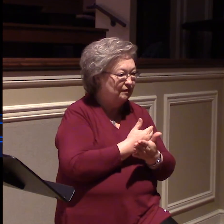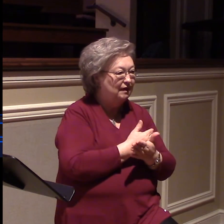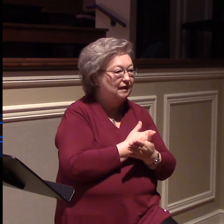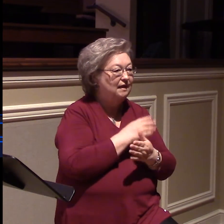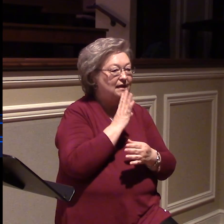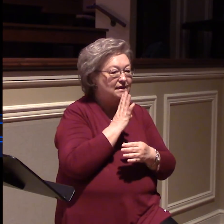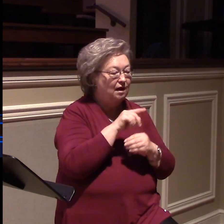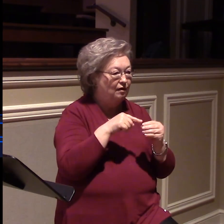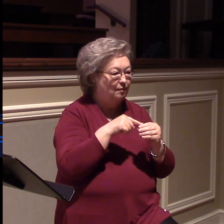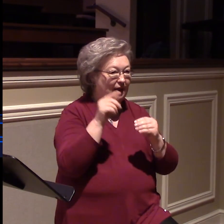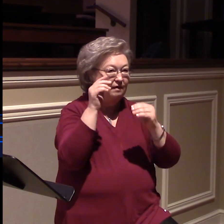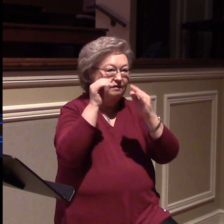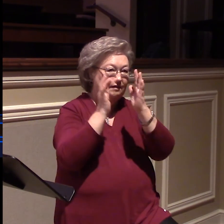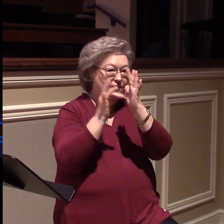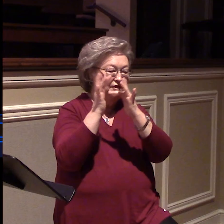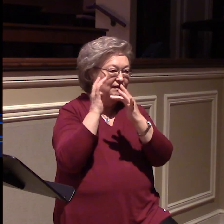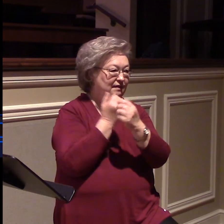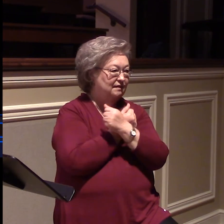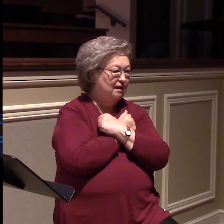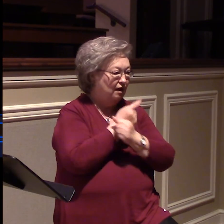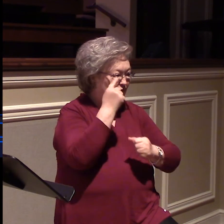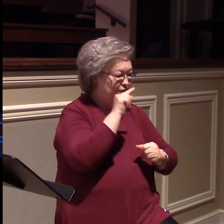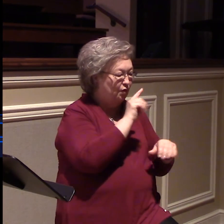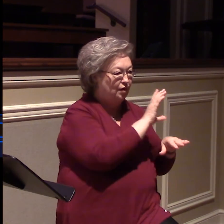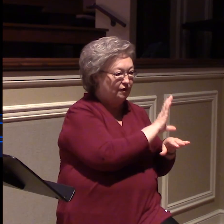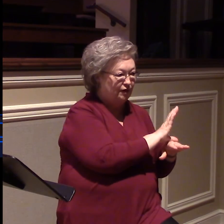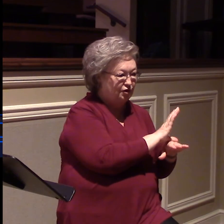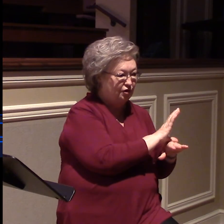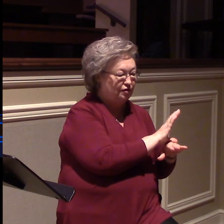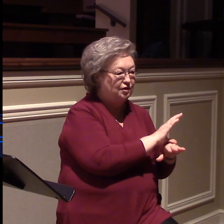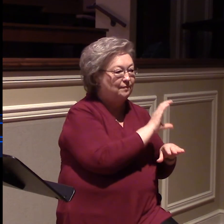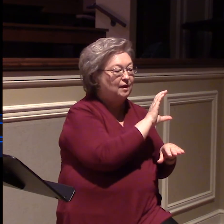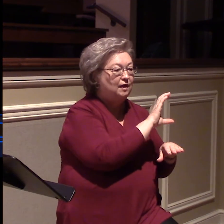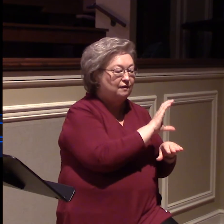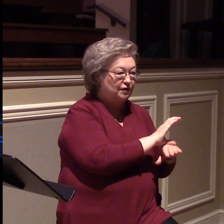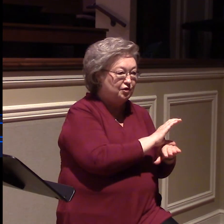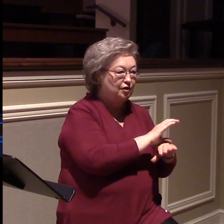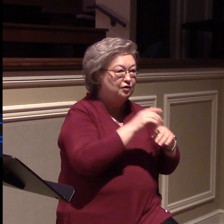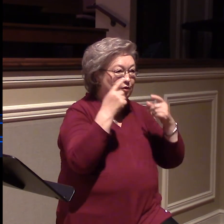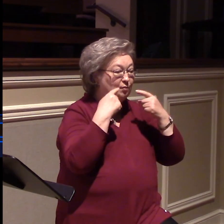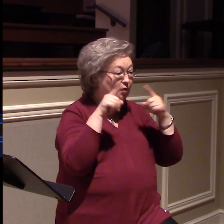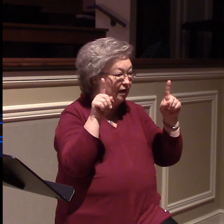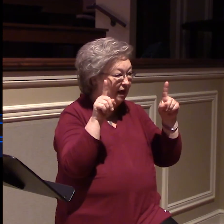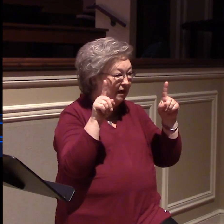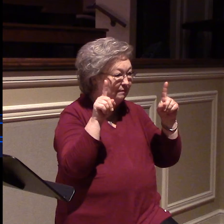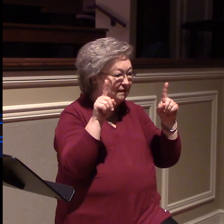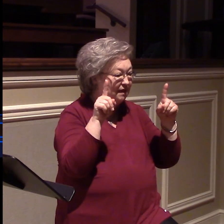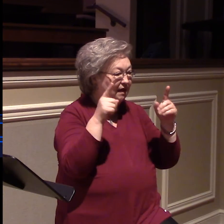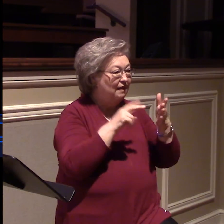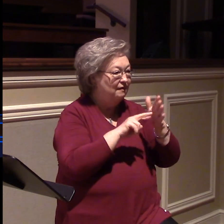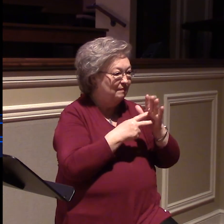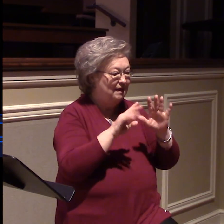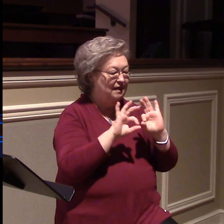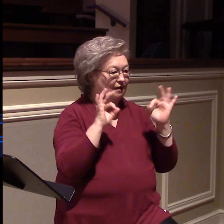and how that's on display in the family. The church is wired to the givenness of family. The church proclaims the essence of family. And then thirdly, the church relies on